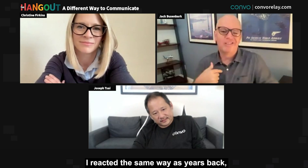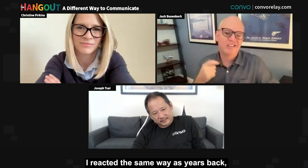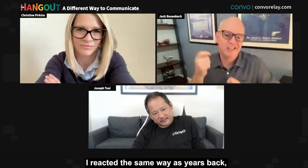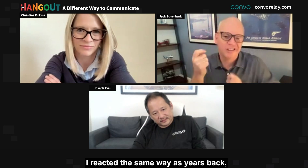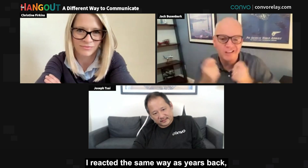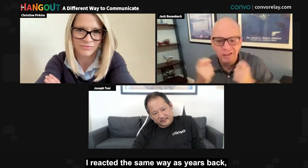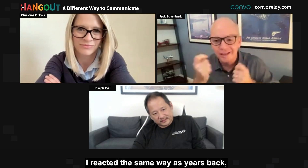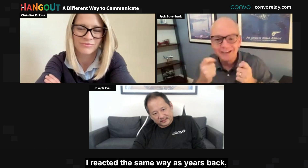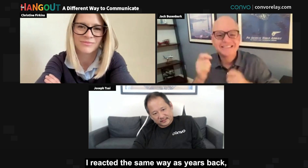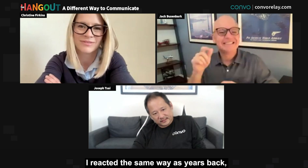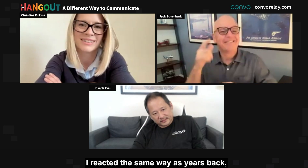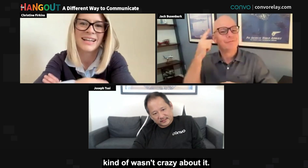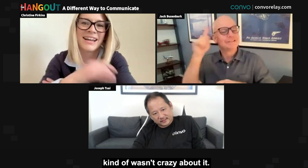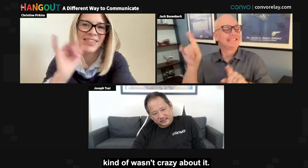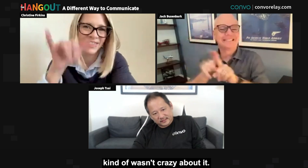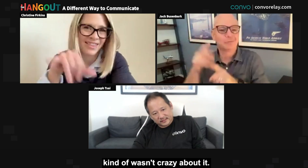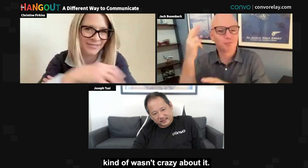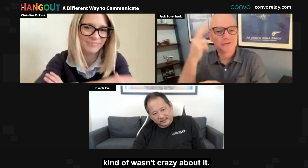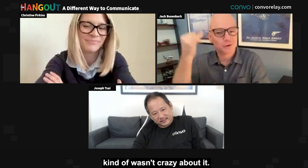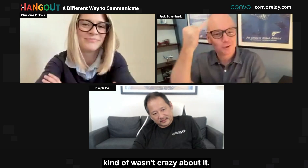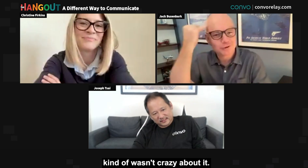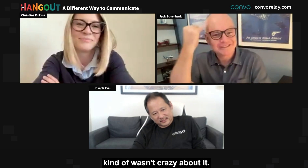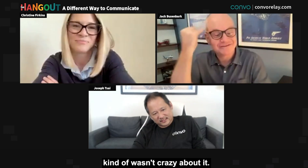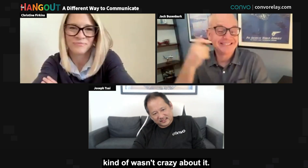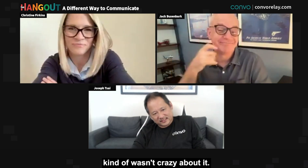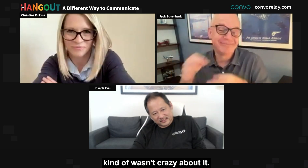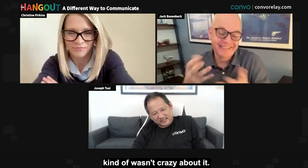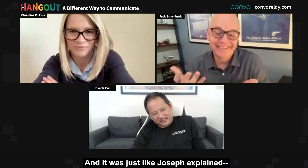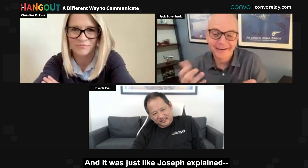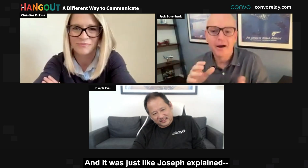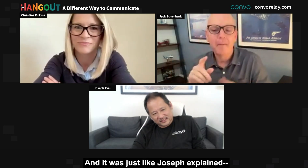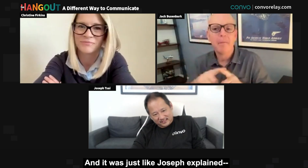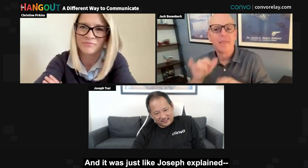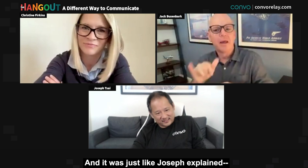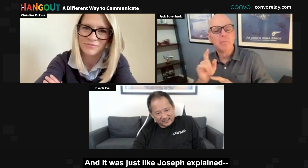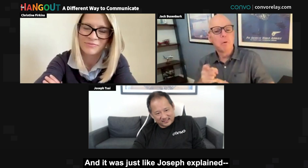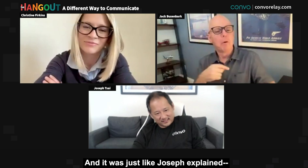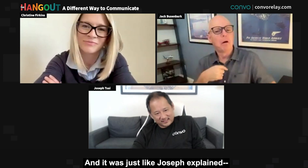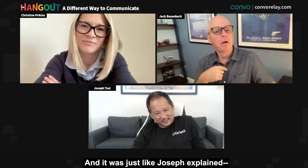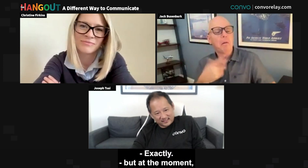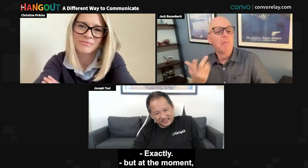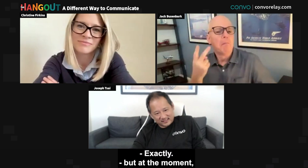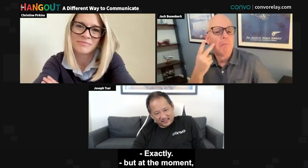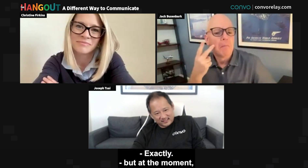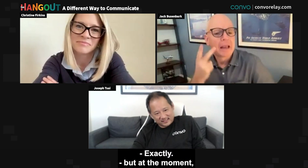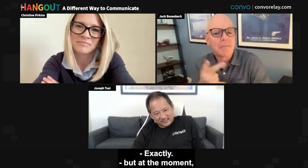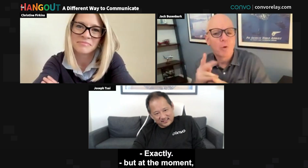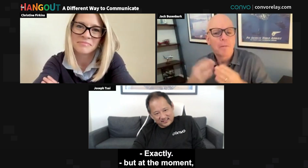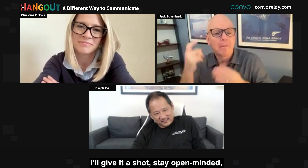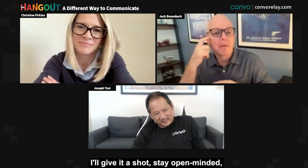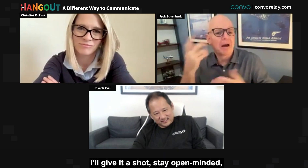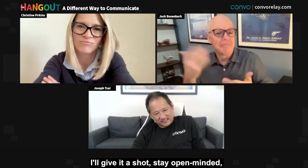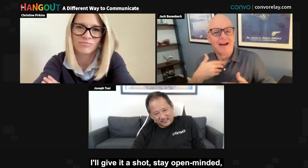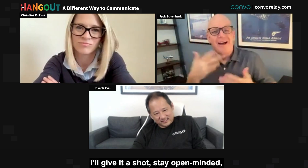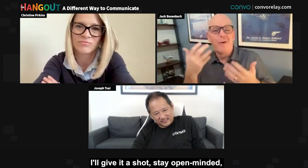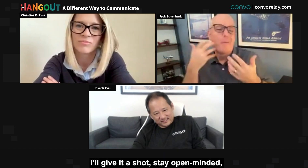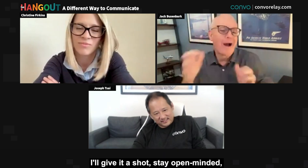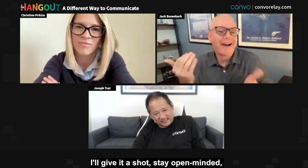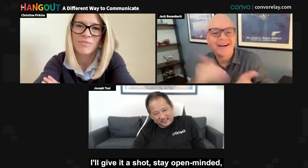the same way as years back, kind of wasn't crazy about it and it was just like Joseph explained. But At the moment, I said, well, I'll give it a shot.